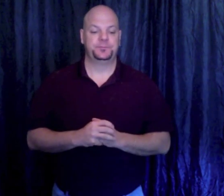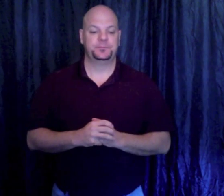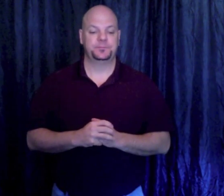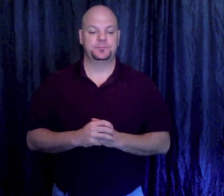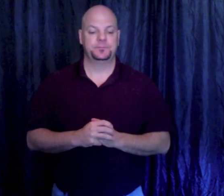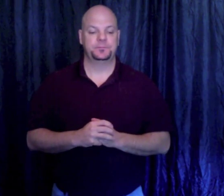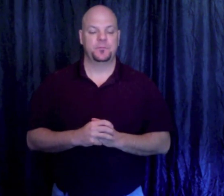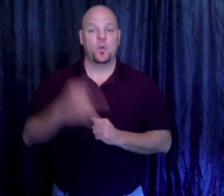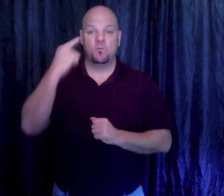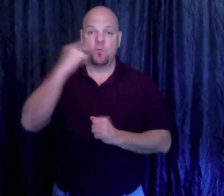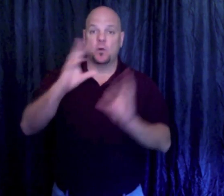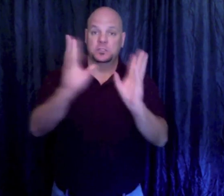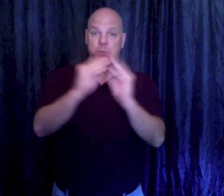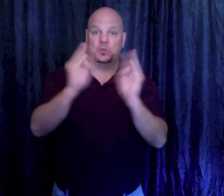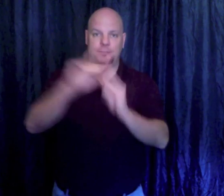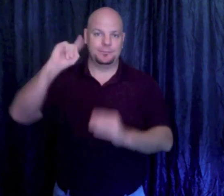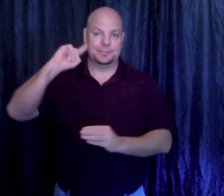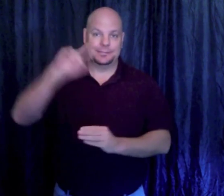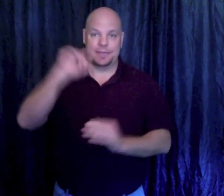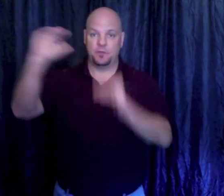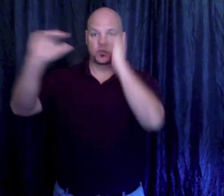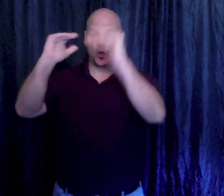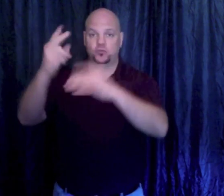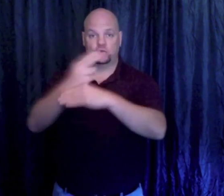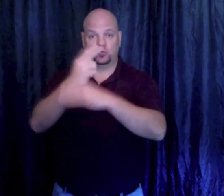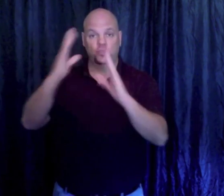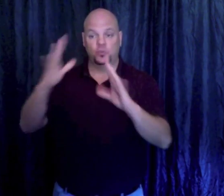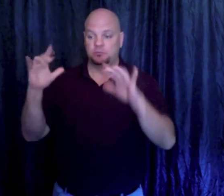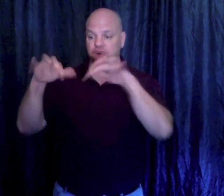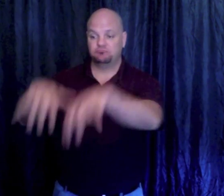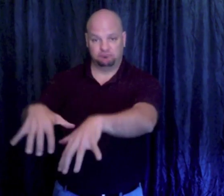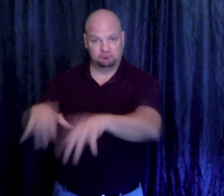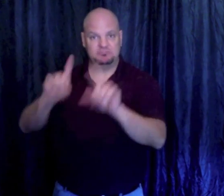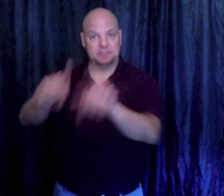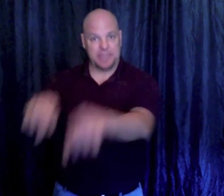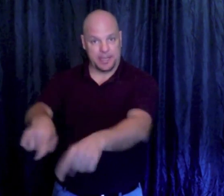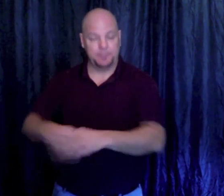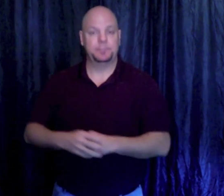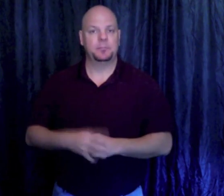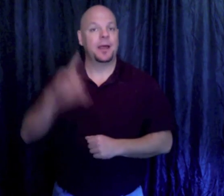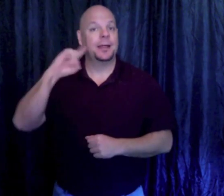consumers, adults. We had a deaf moderator, and we also had seasoned